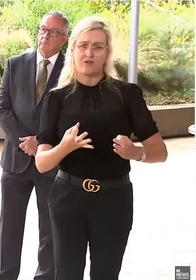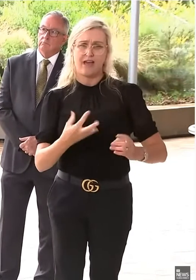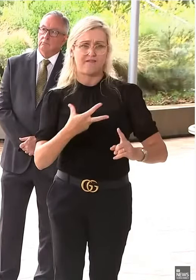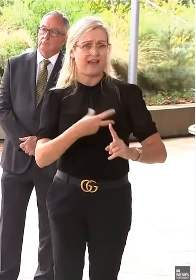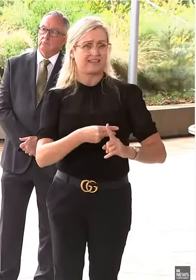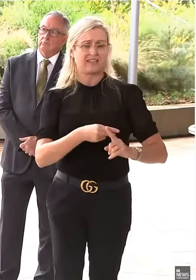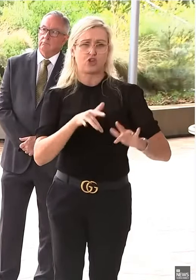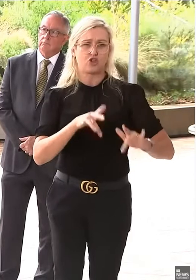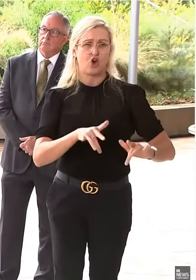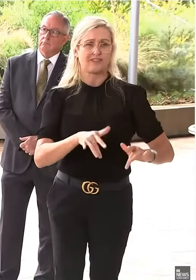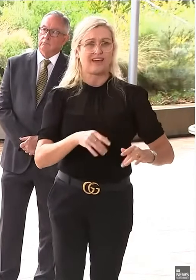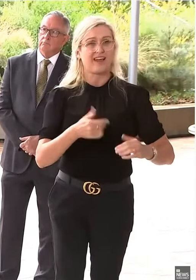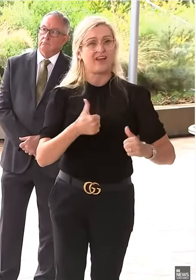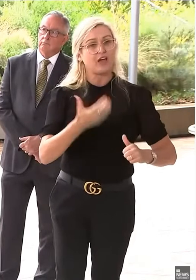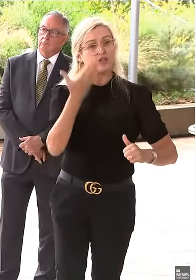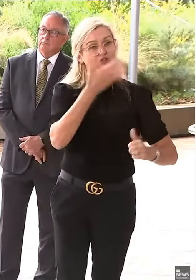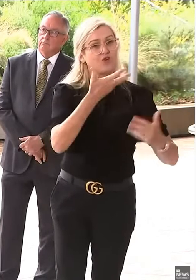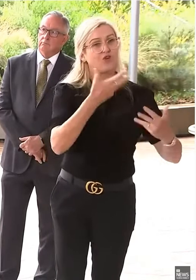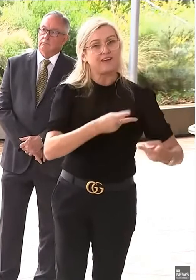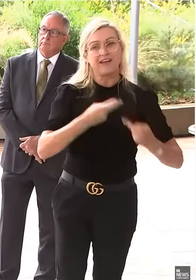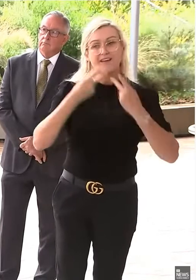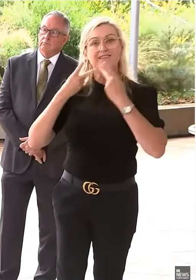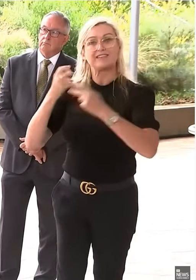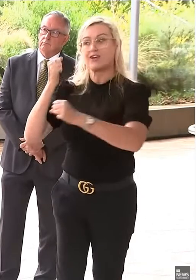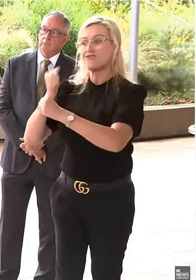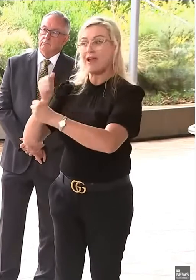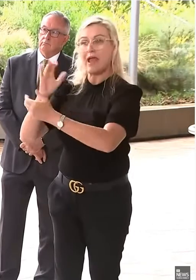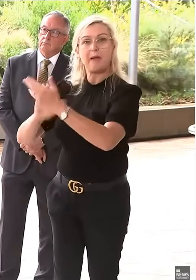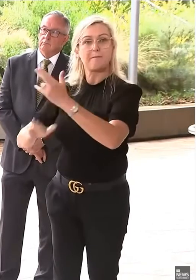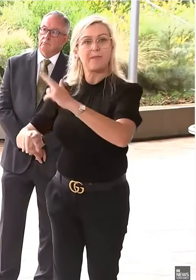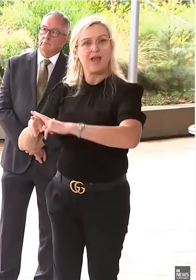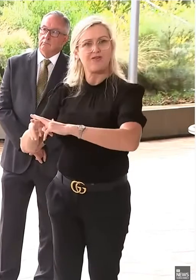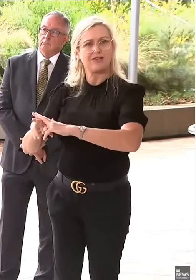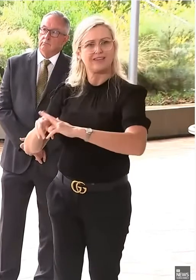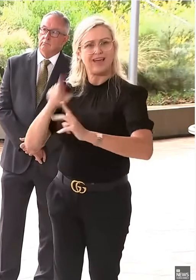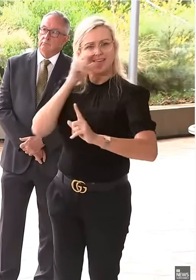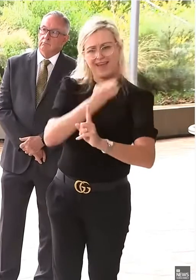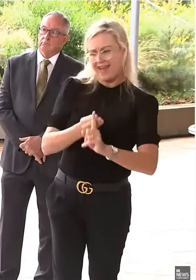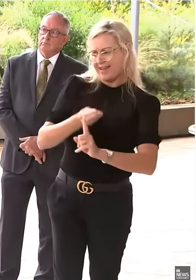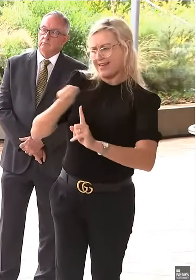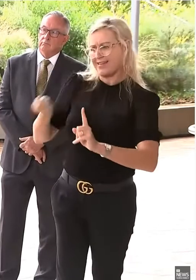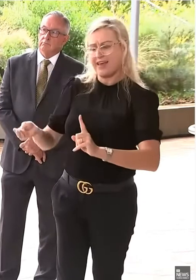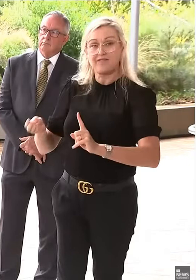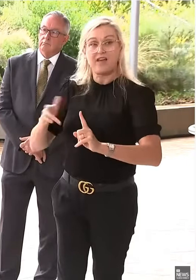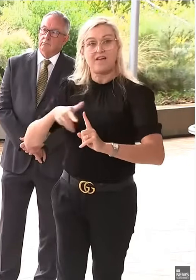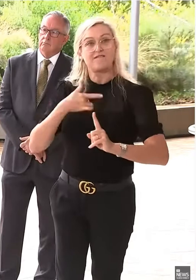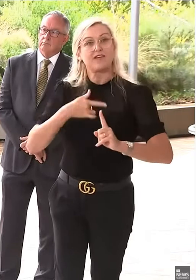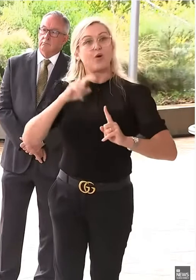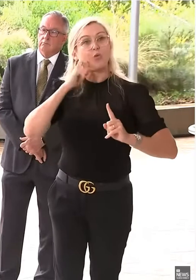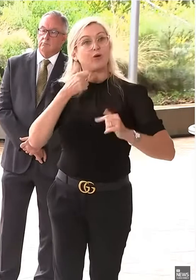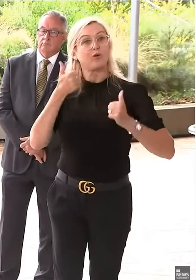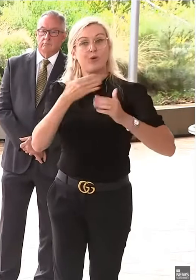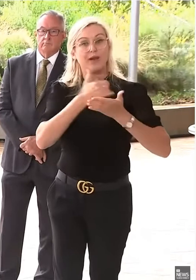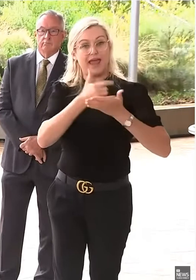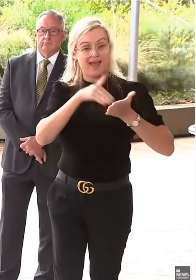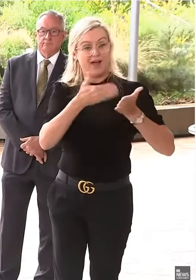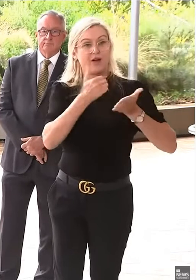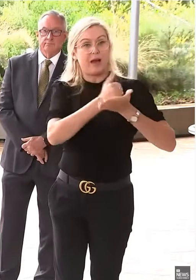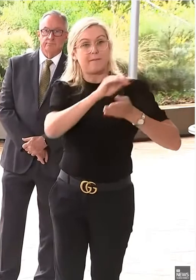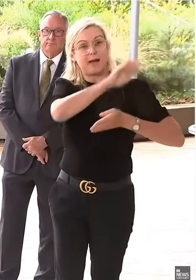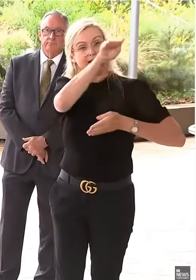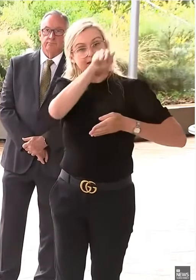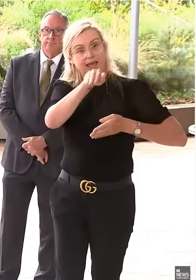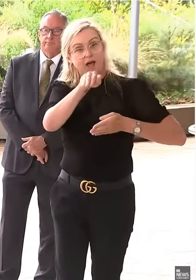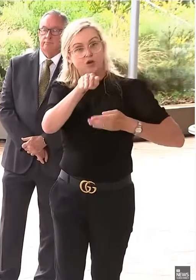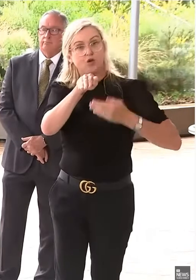We're due to be sort of, kind of coming out of the peak at that point. Are you worried about another surge taking you as much schools return? I think the